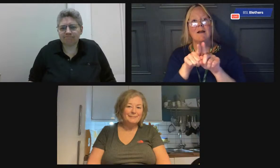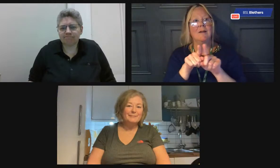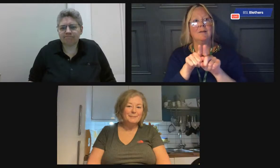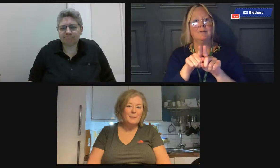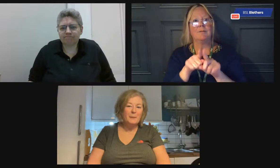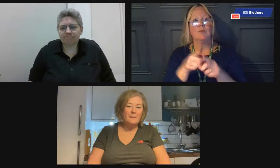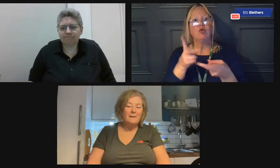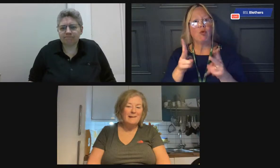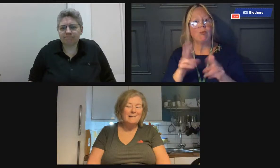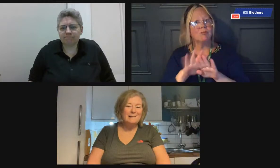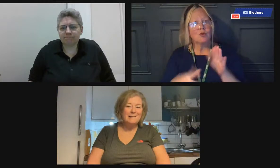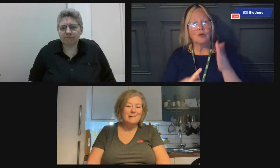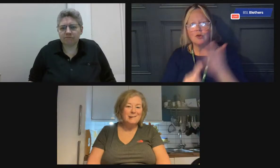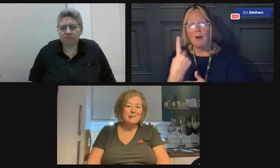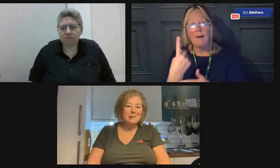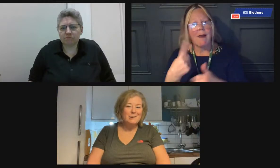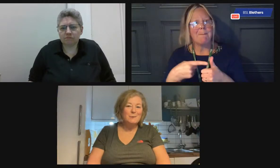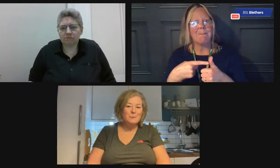interpreting.